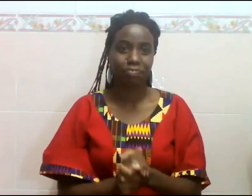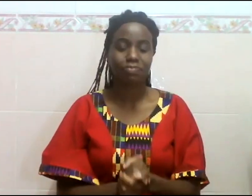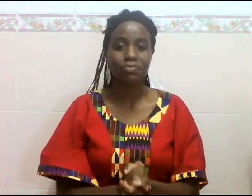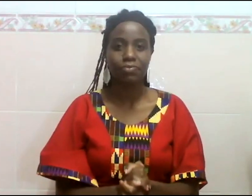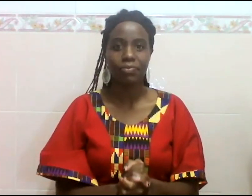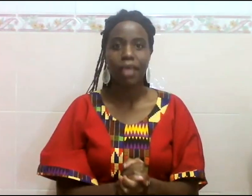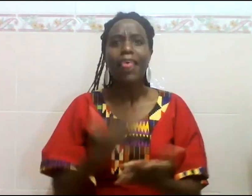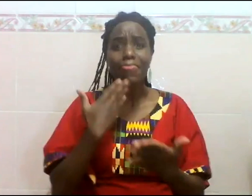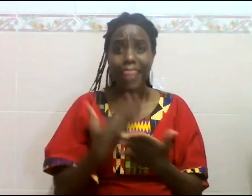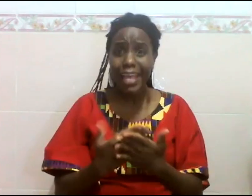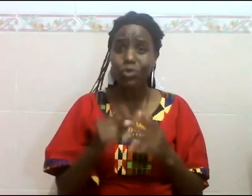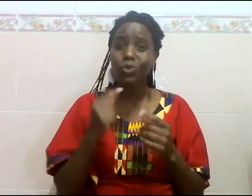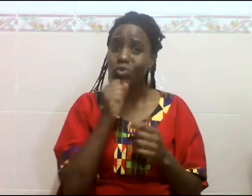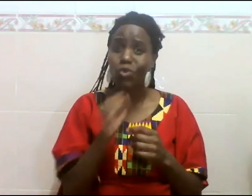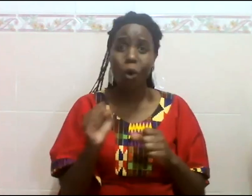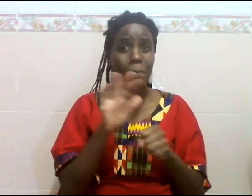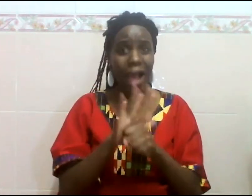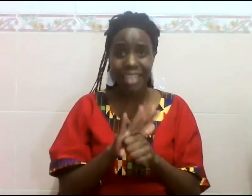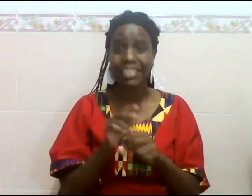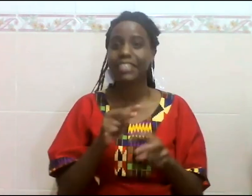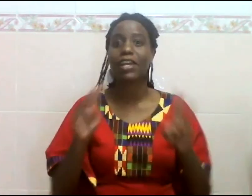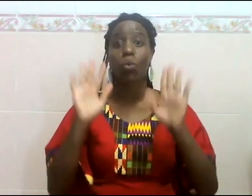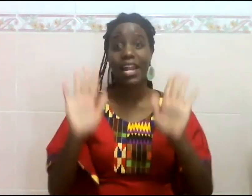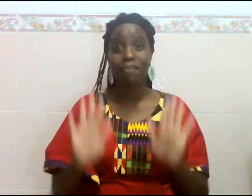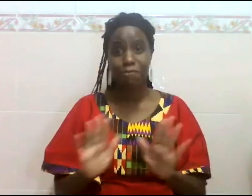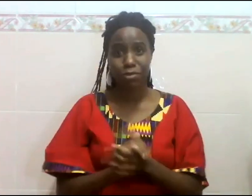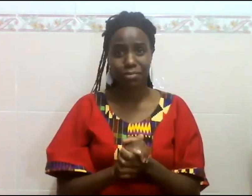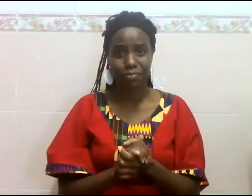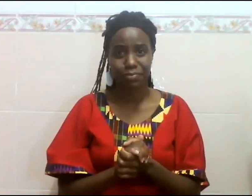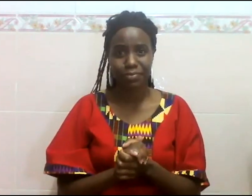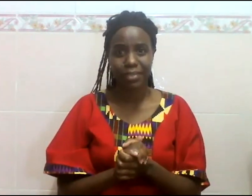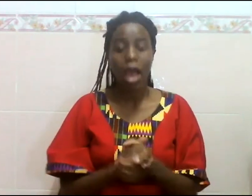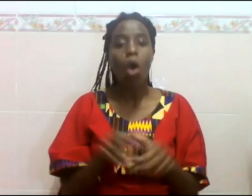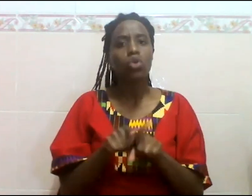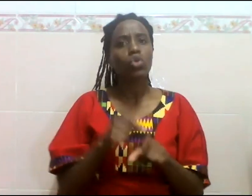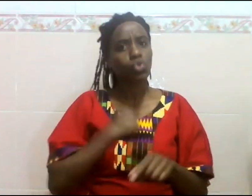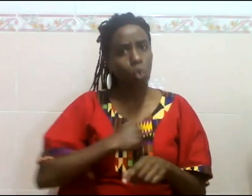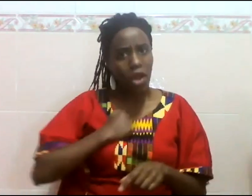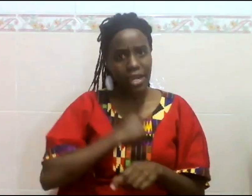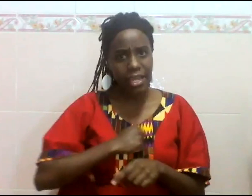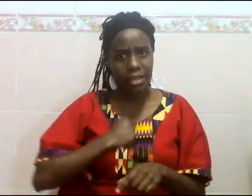Thank you so much. That was wonderful. And I actually apologize if I